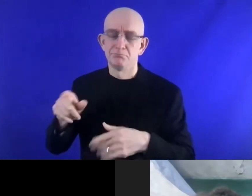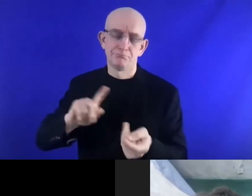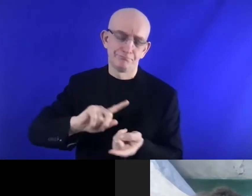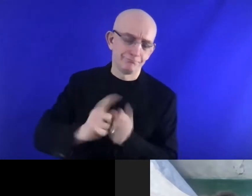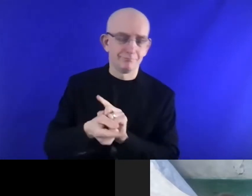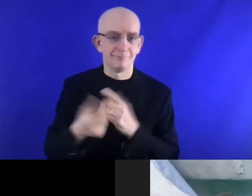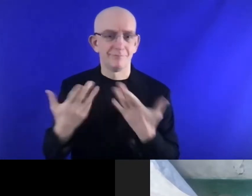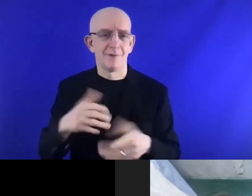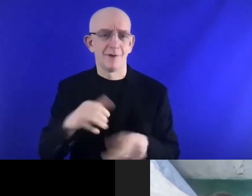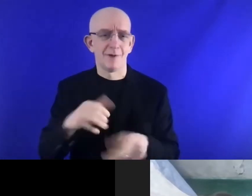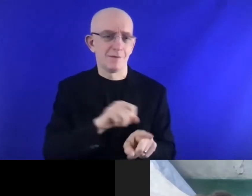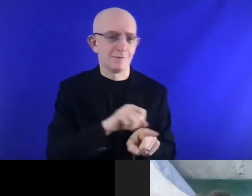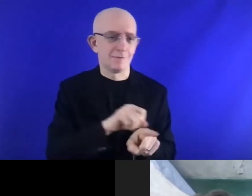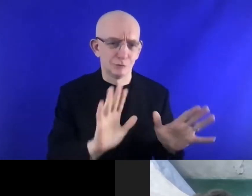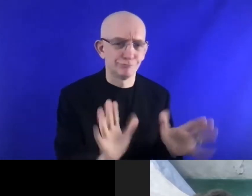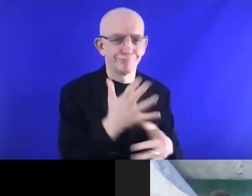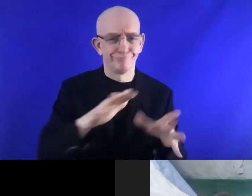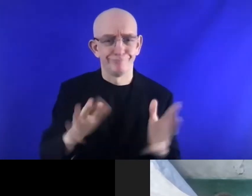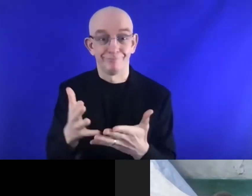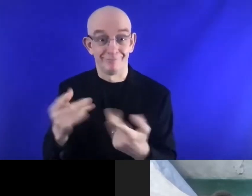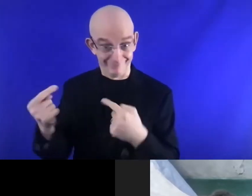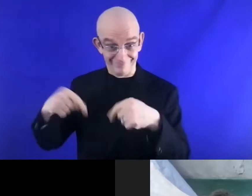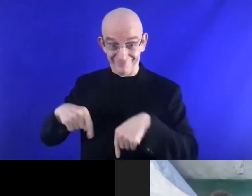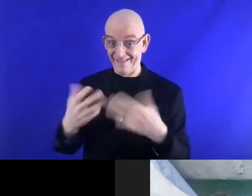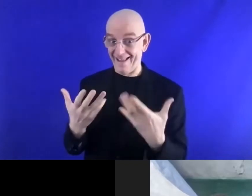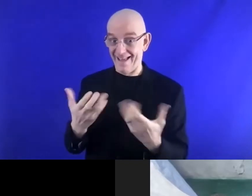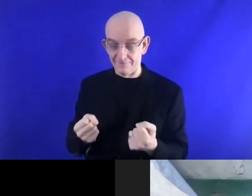Abbas Karini. He's participated